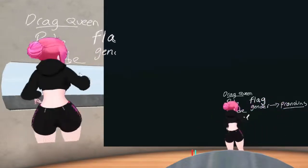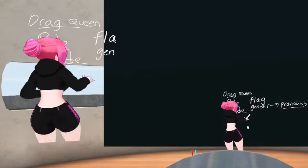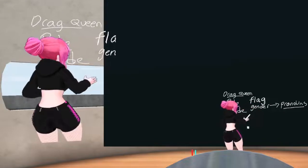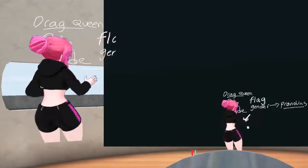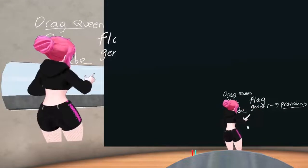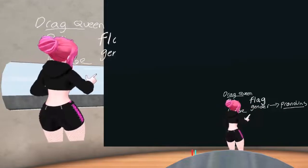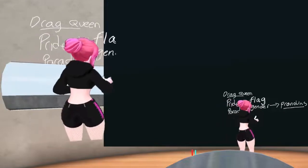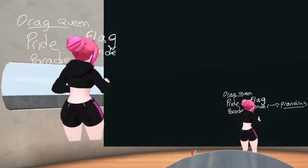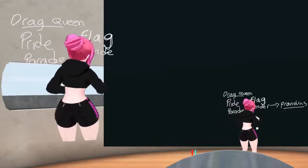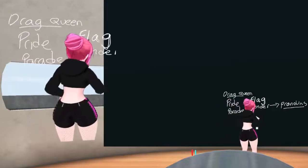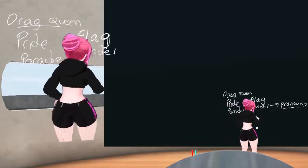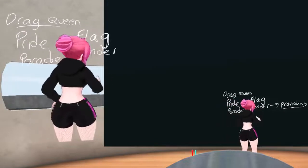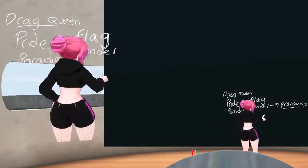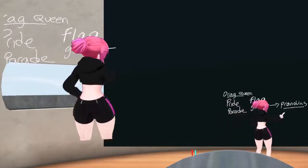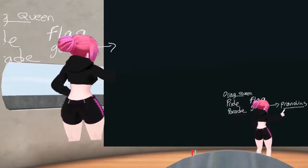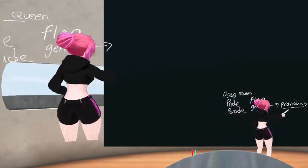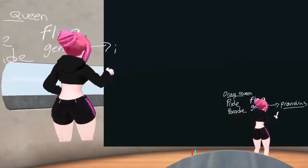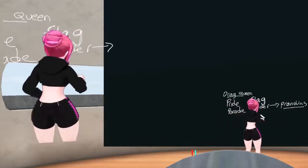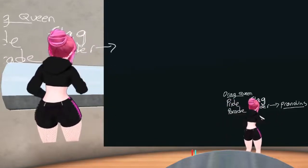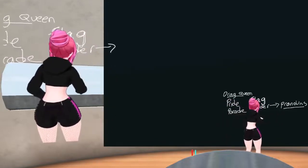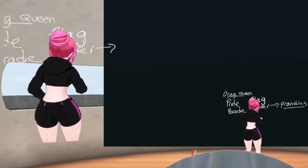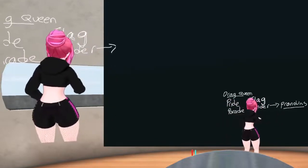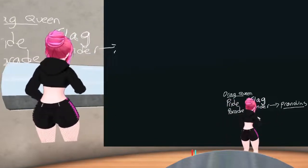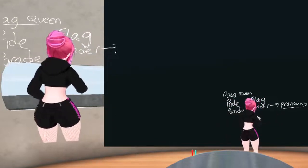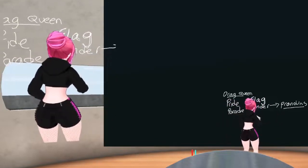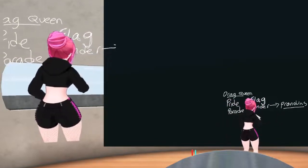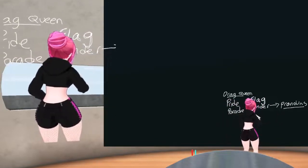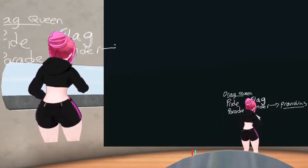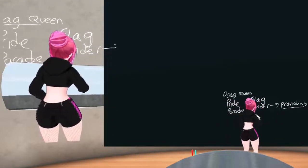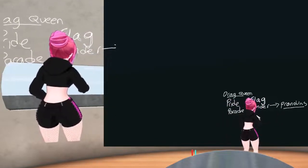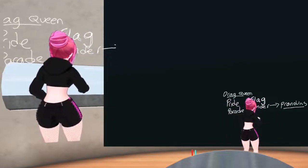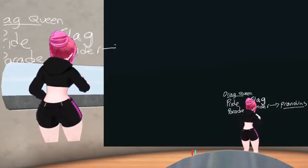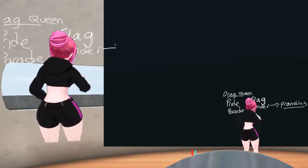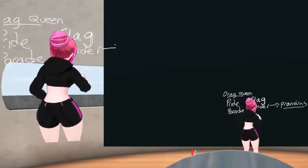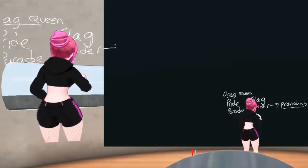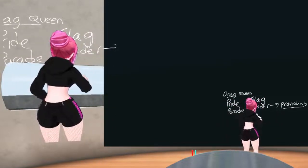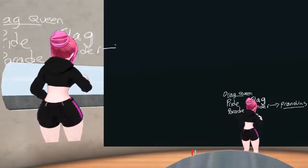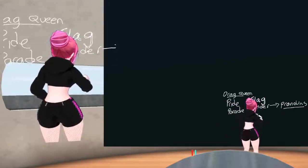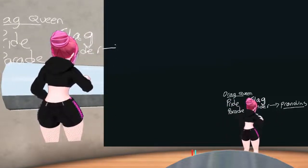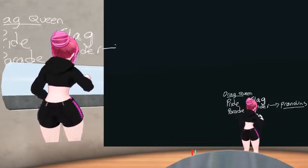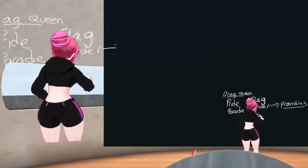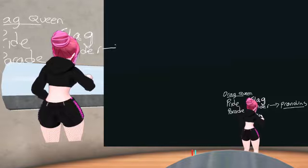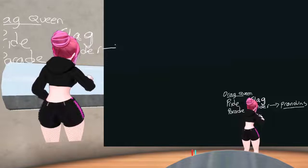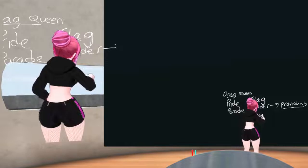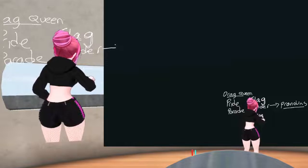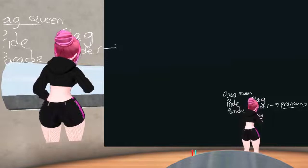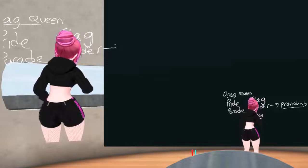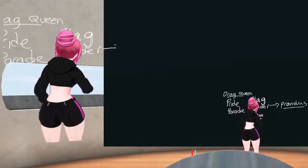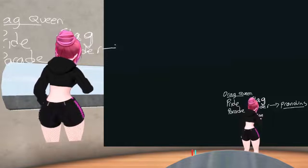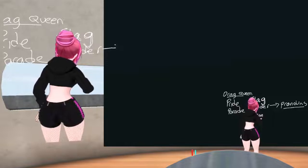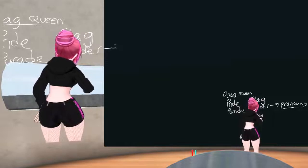to actual nouns, not pronouns, but nouns, like I said, like man,